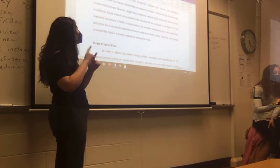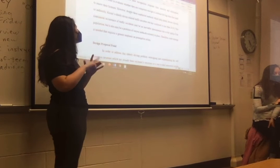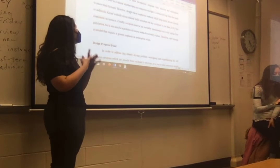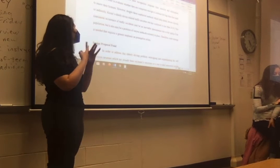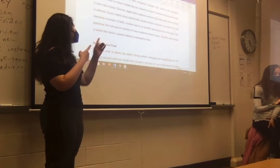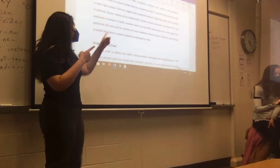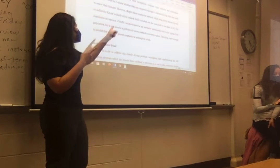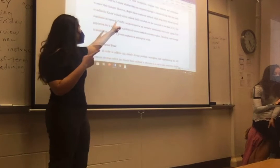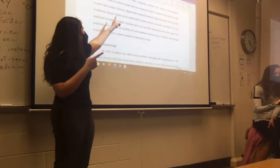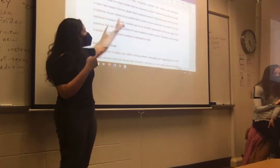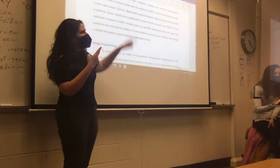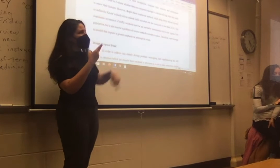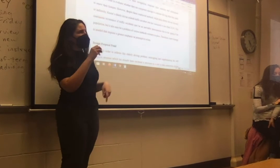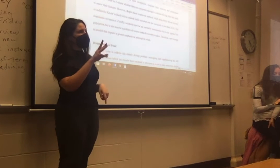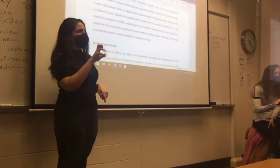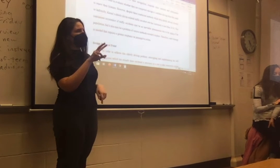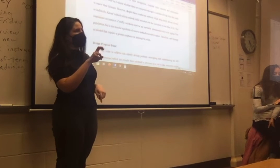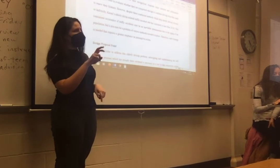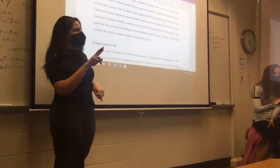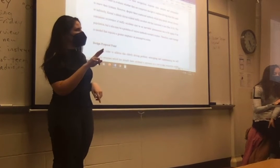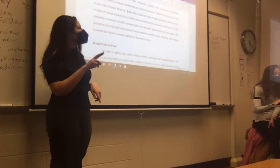Right. So,